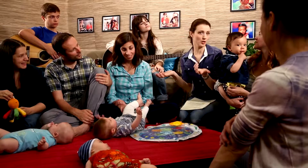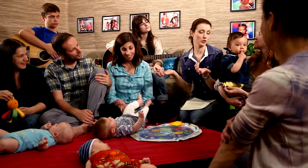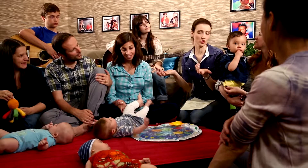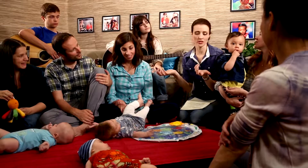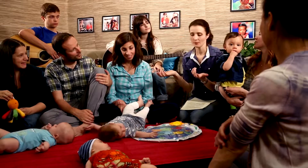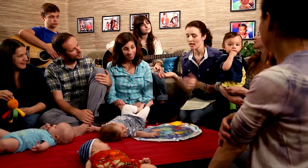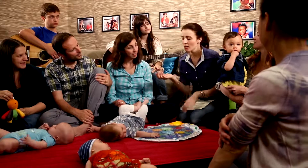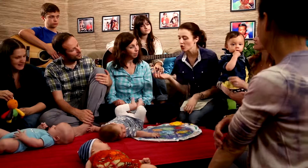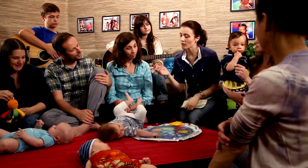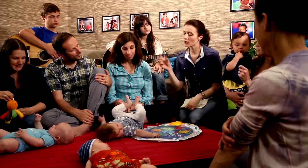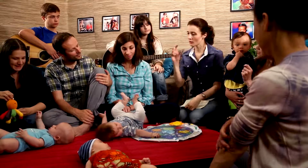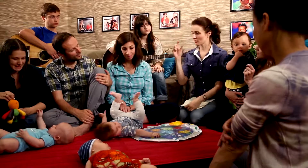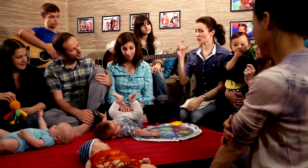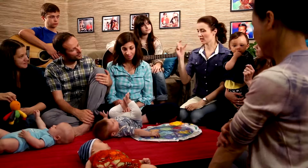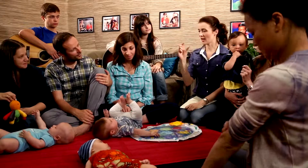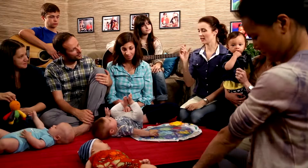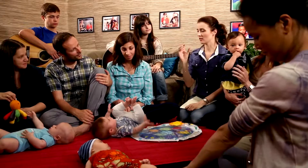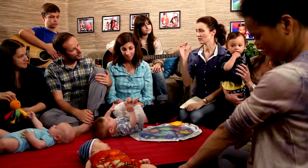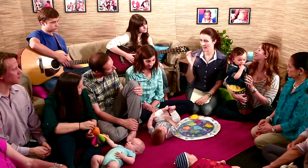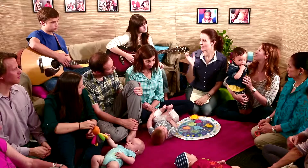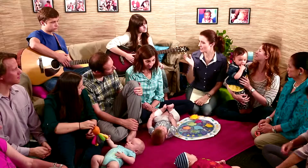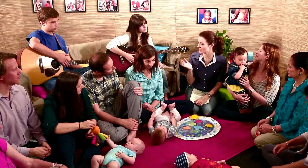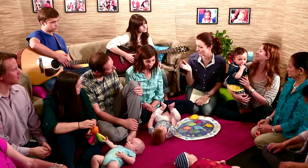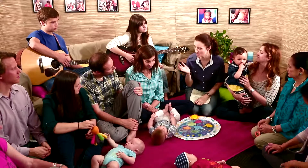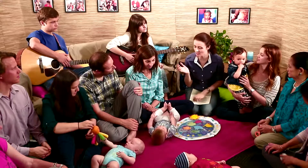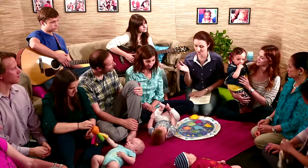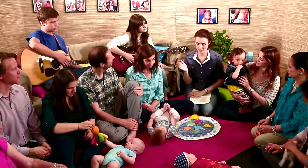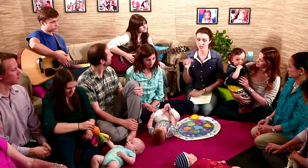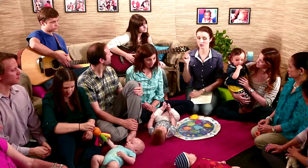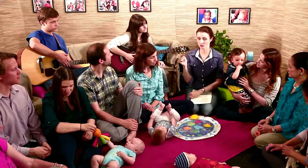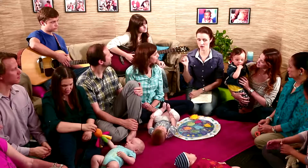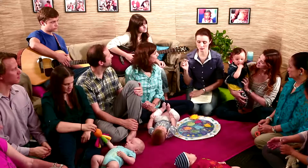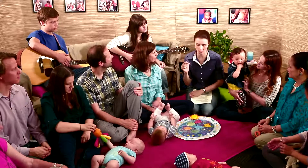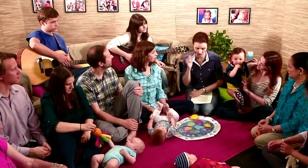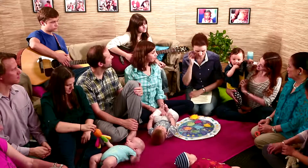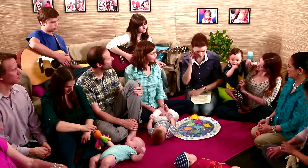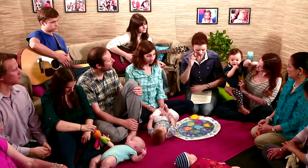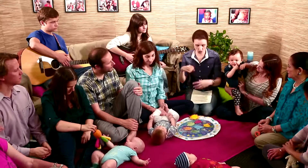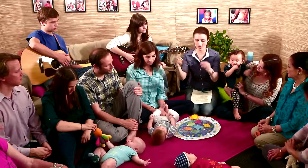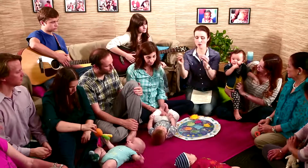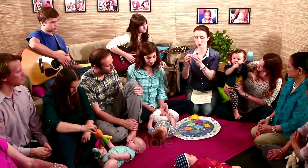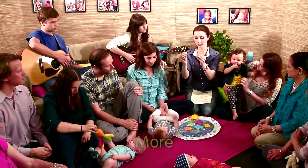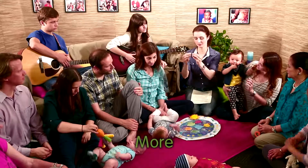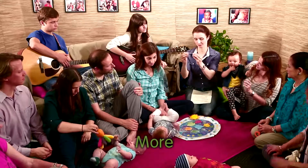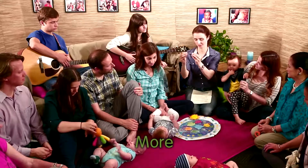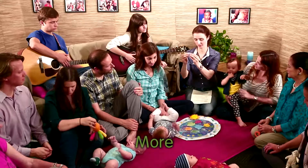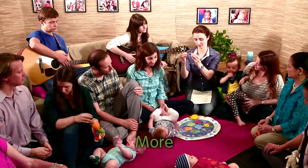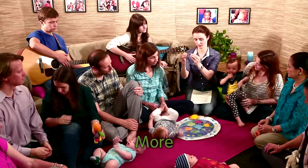probably a good choice. So we're going to go over some of those high need signs and sing a little song with those signs. So we know more,